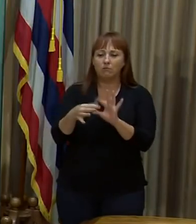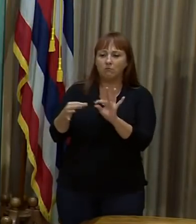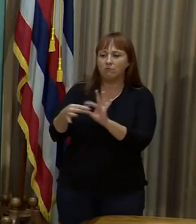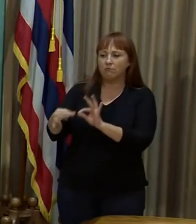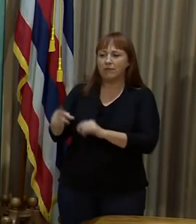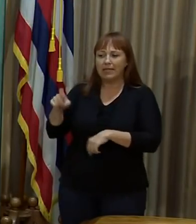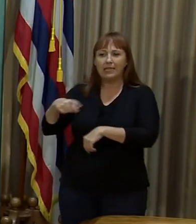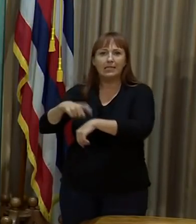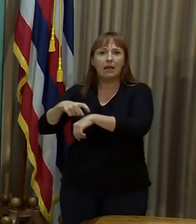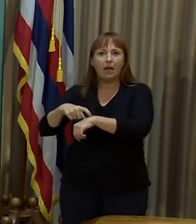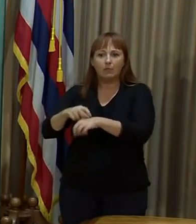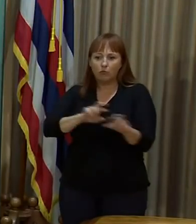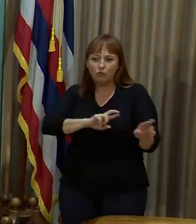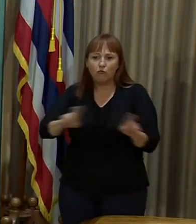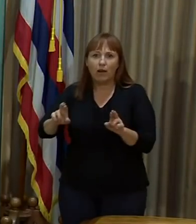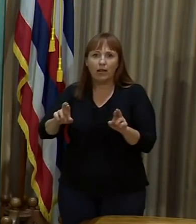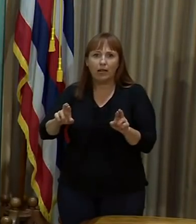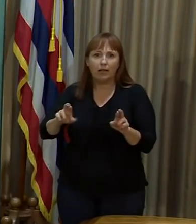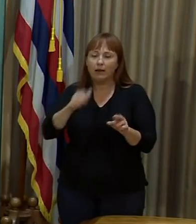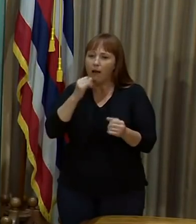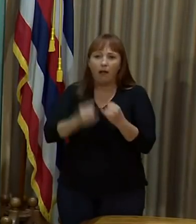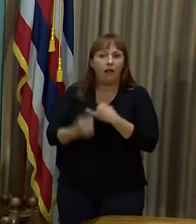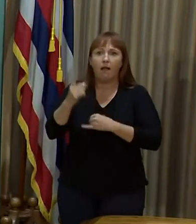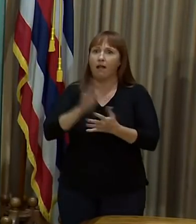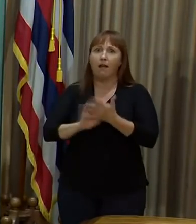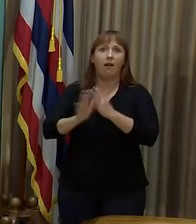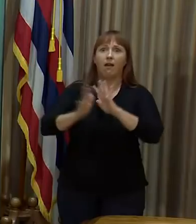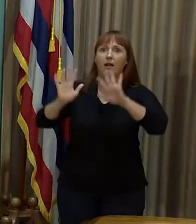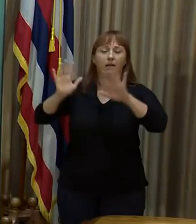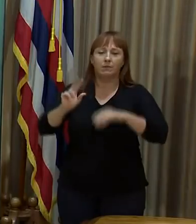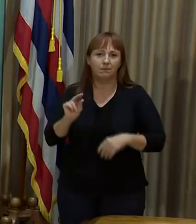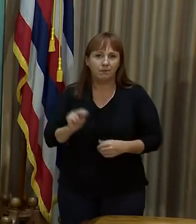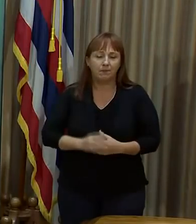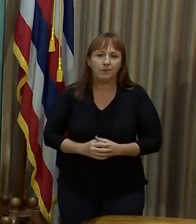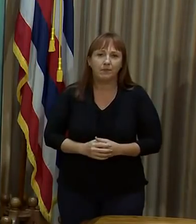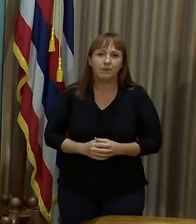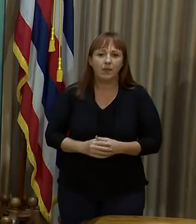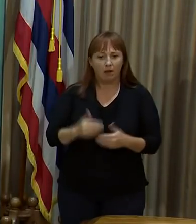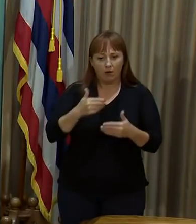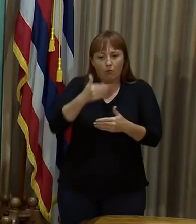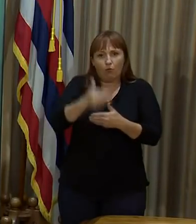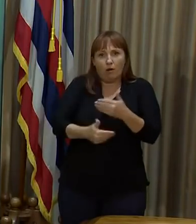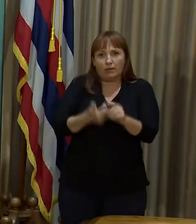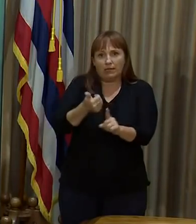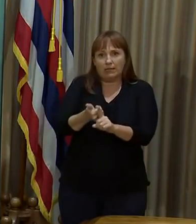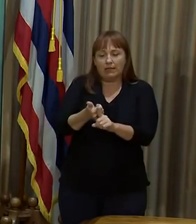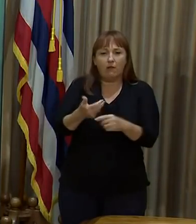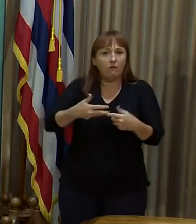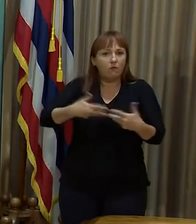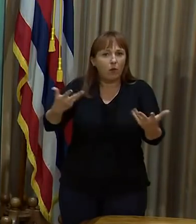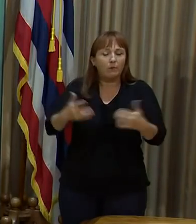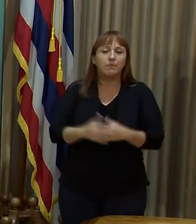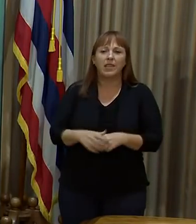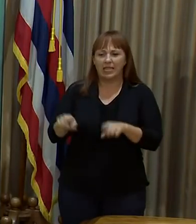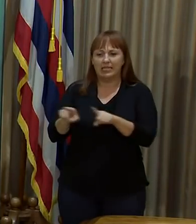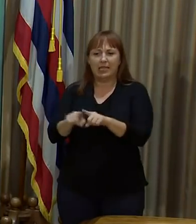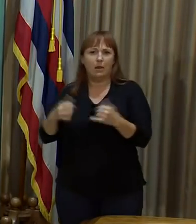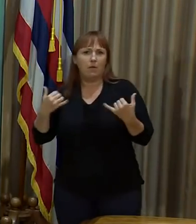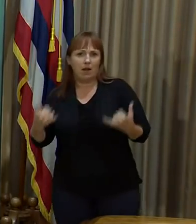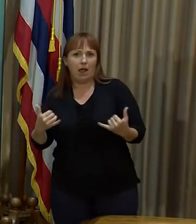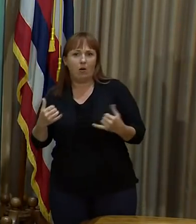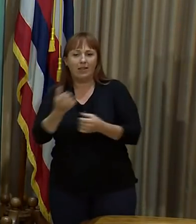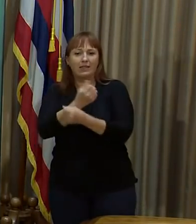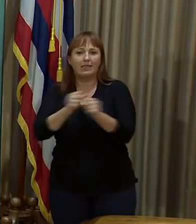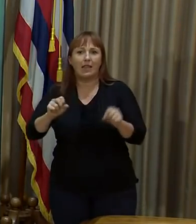need time to get ready. In terms of the process of what would happen, just like what is happening today in